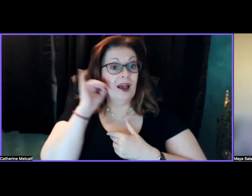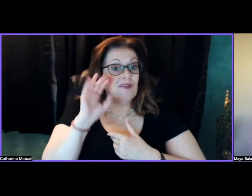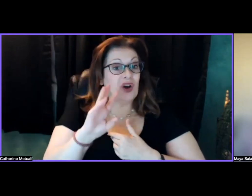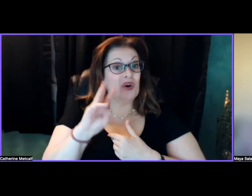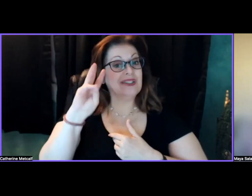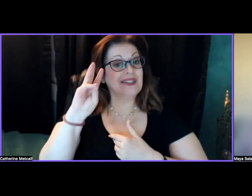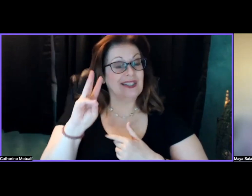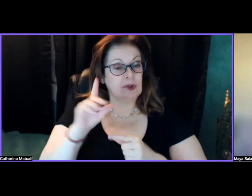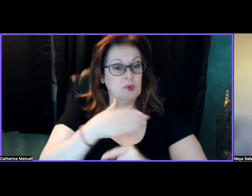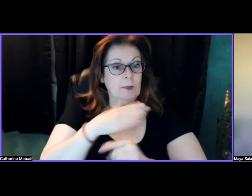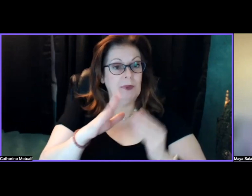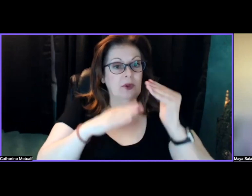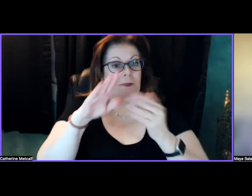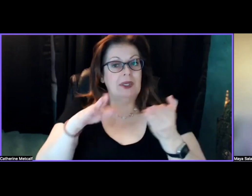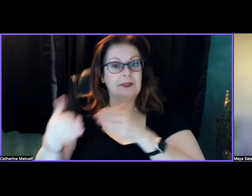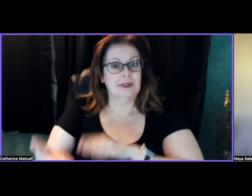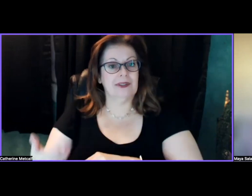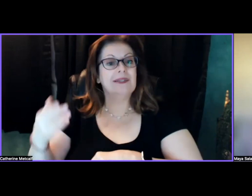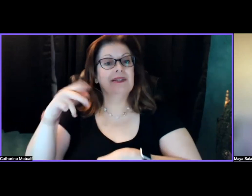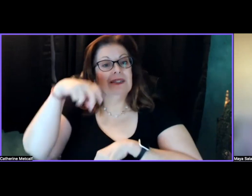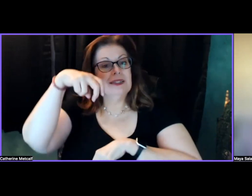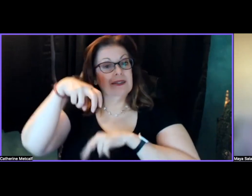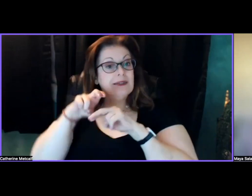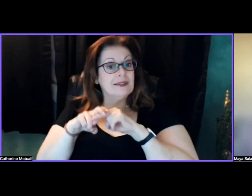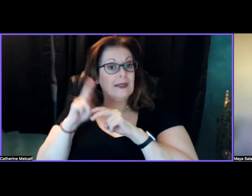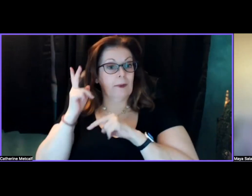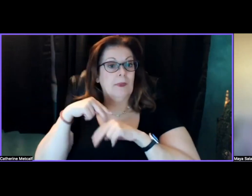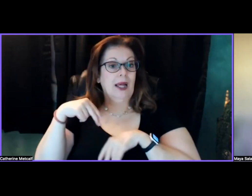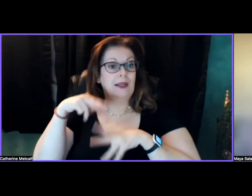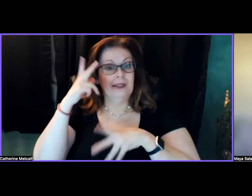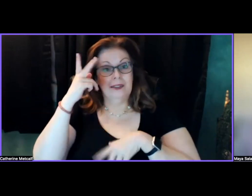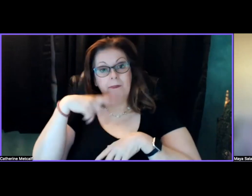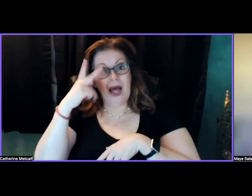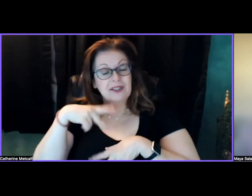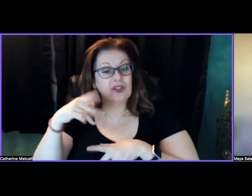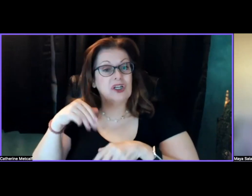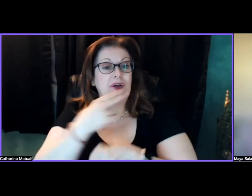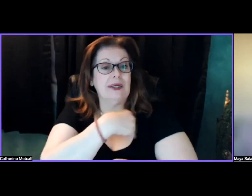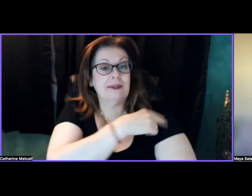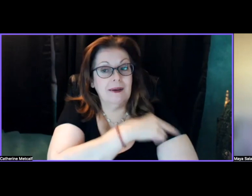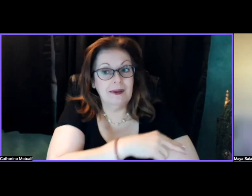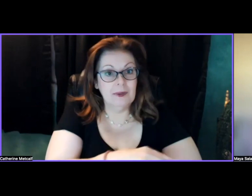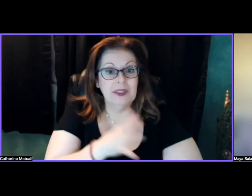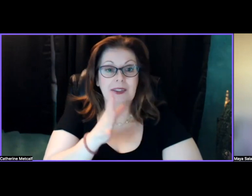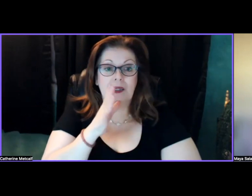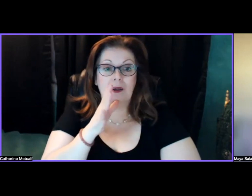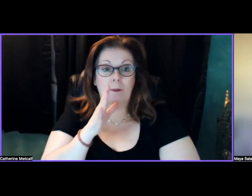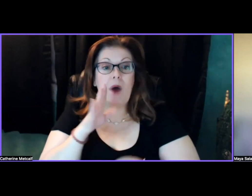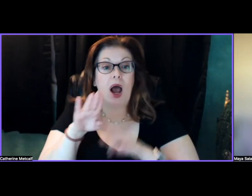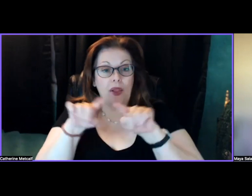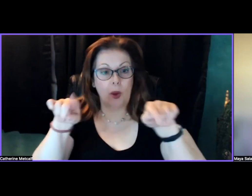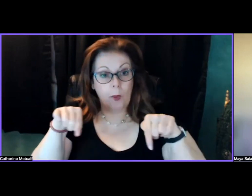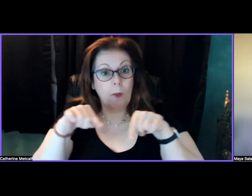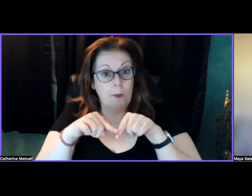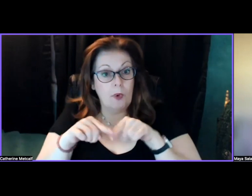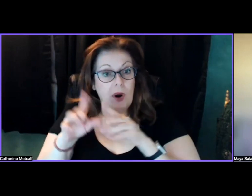died. I meant he was sitting on a plastic chair in a hospital and his face was split like a bruised marigold. His motherboard had left a yellow purse by the